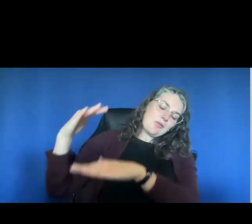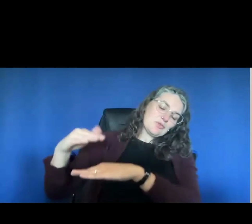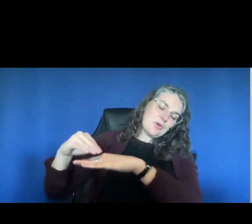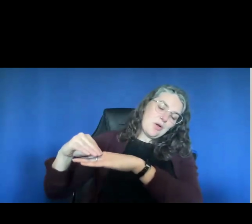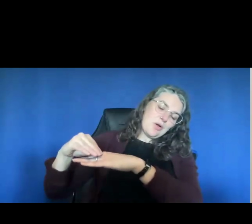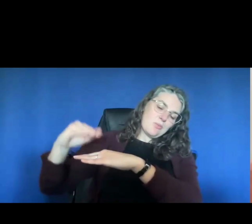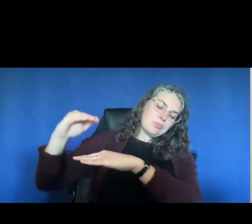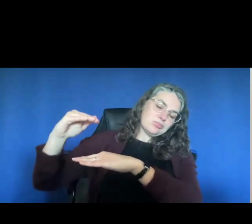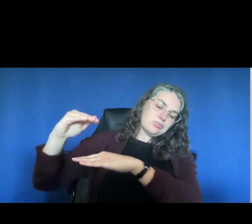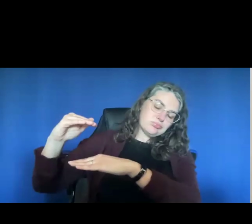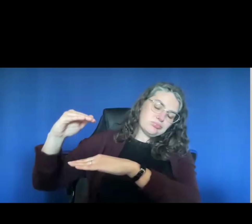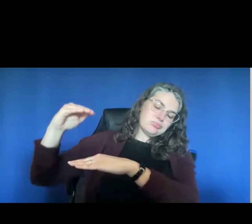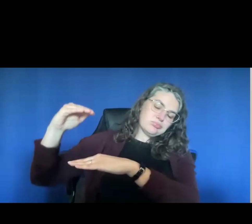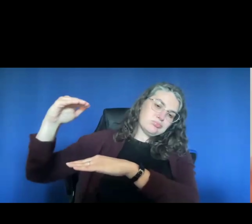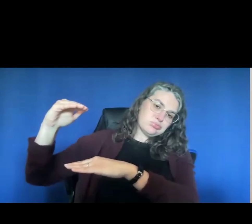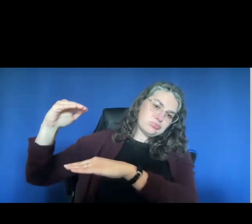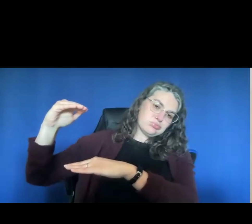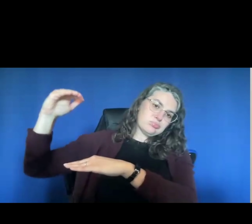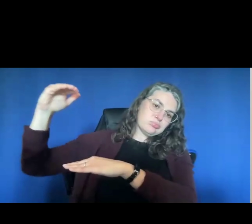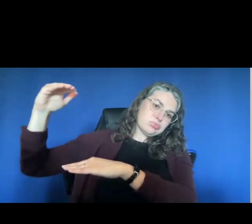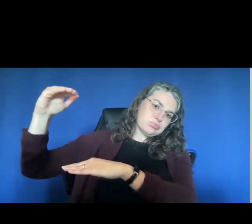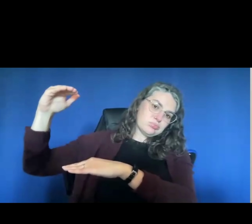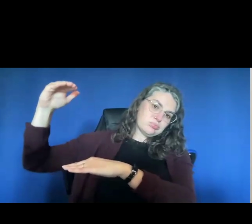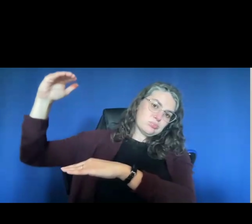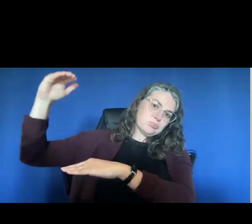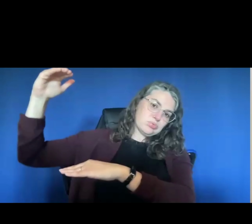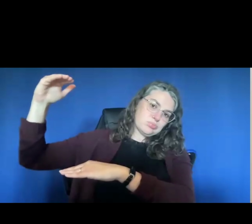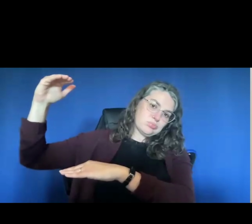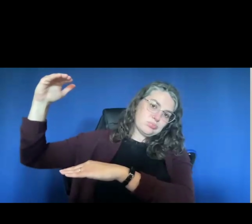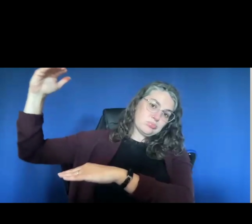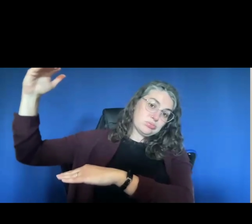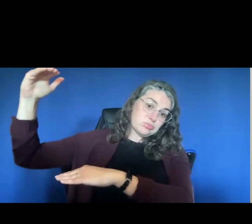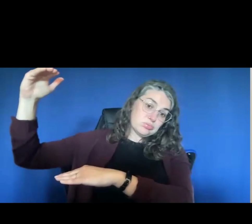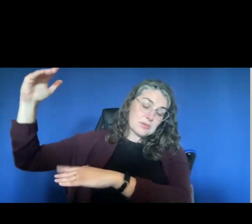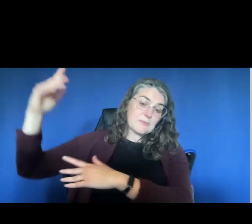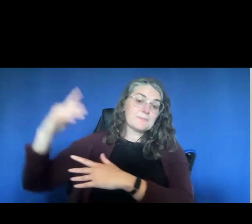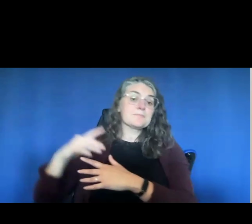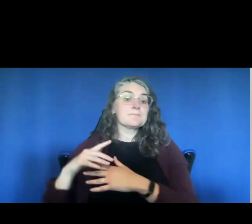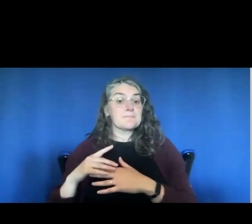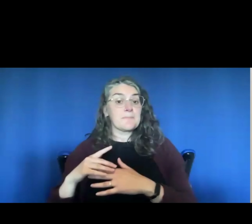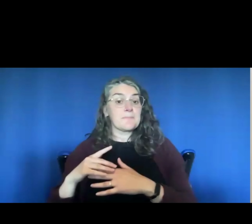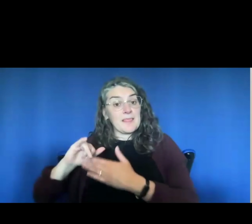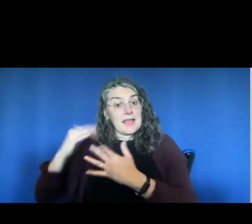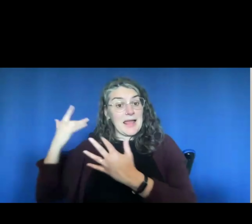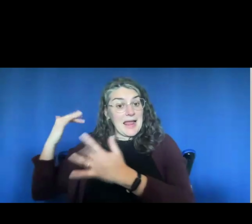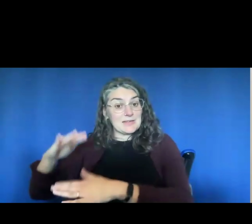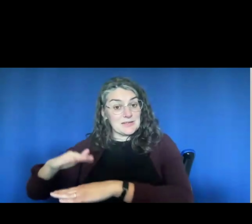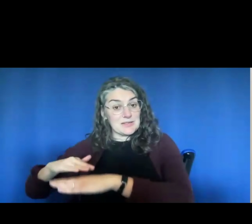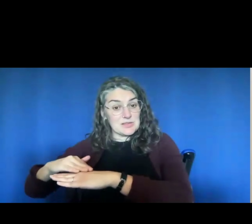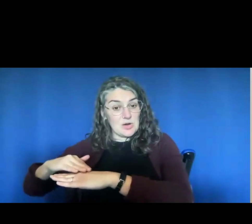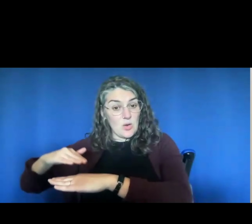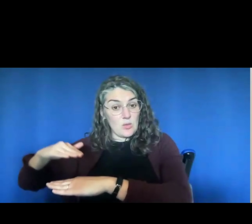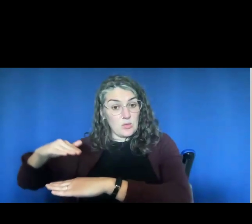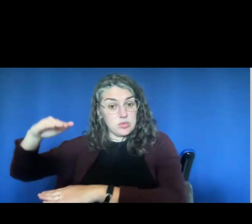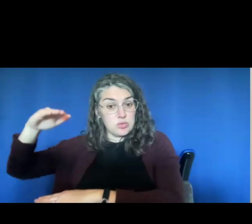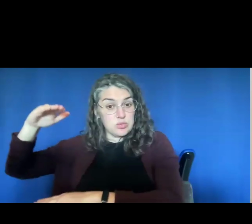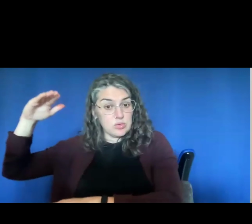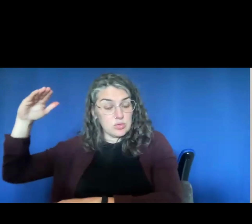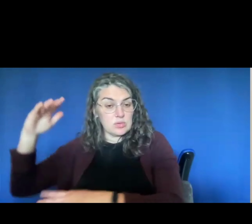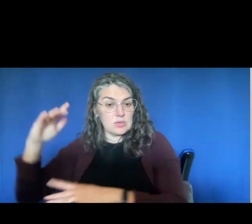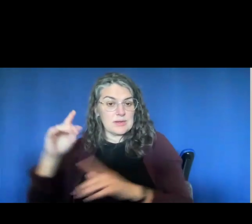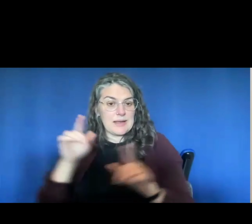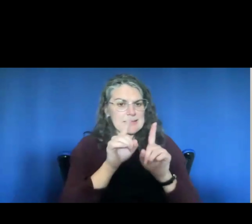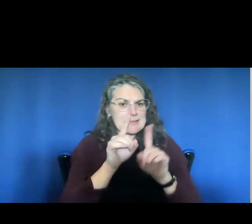up. As the snow accumulated, so did the survivor stories of my students. In discussions